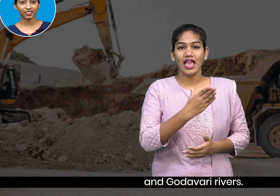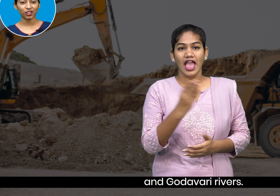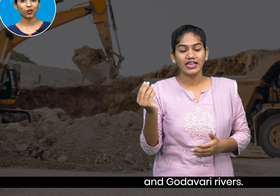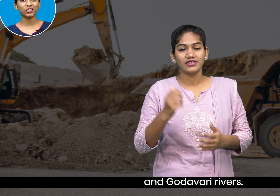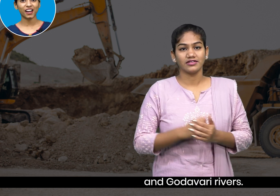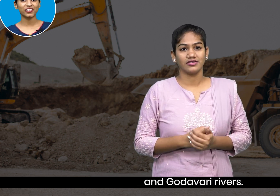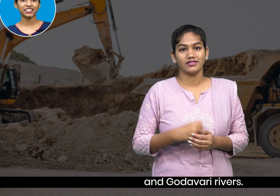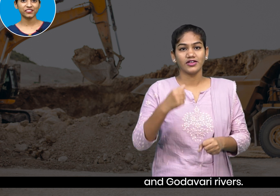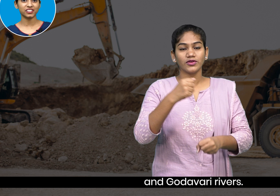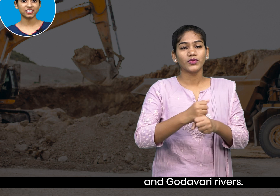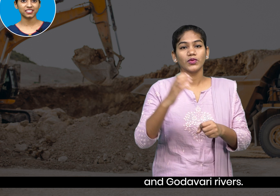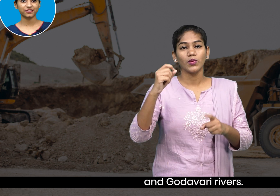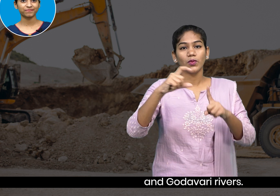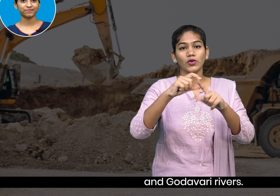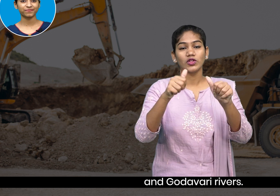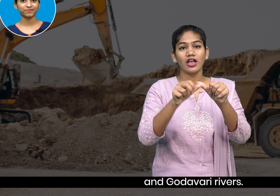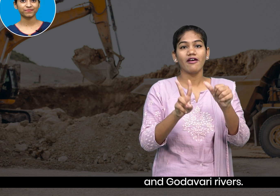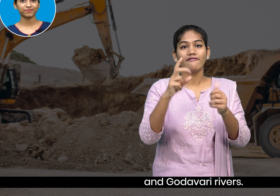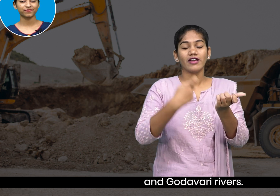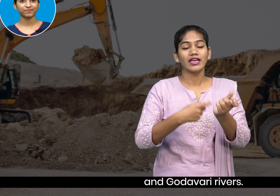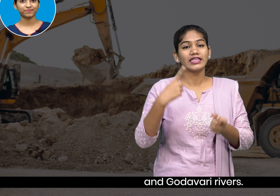and Godavari rivers.